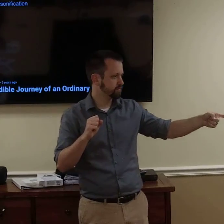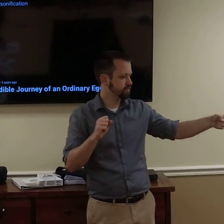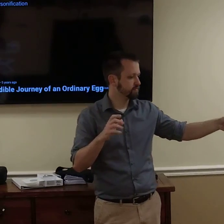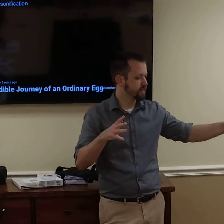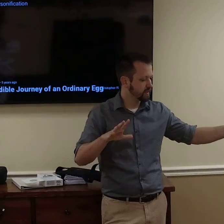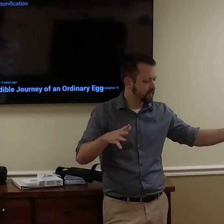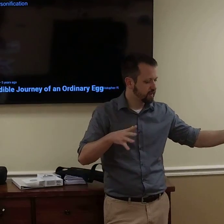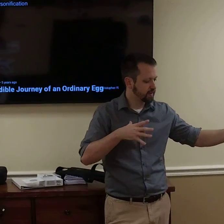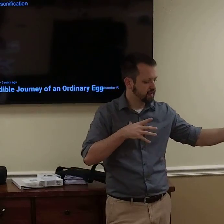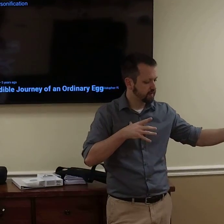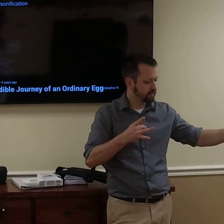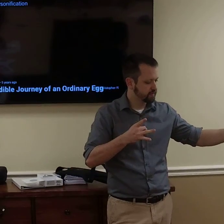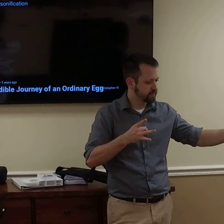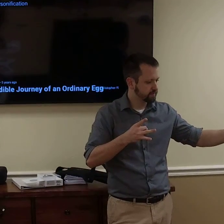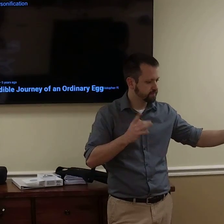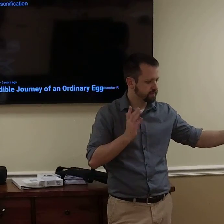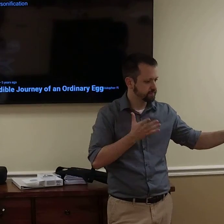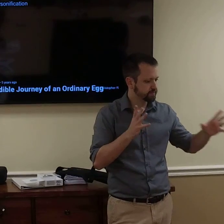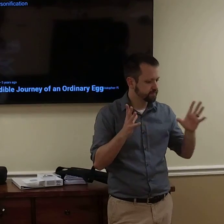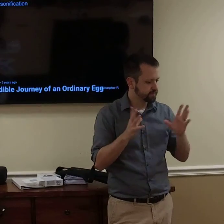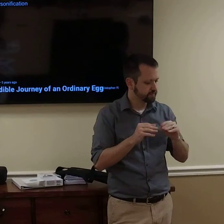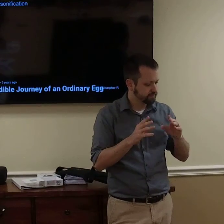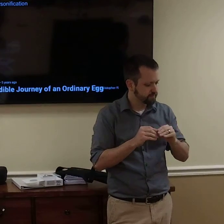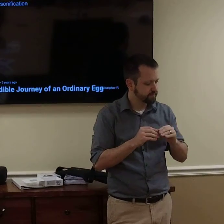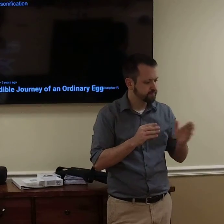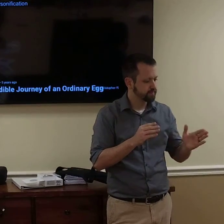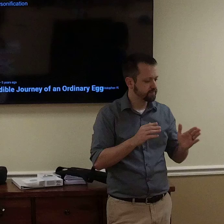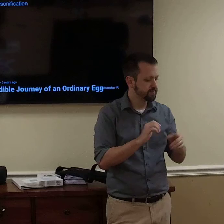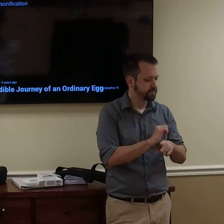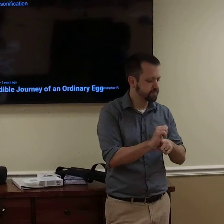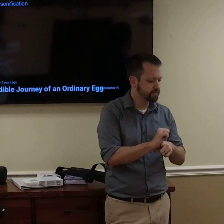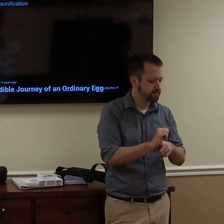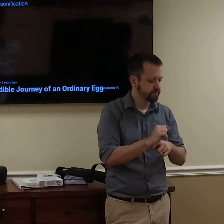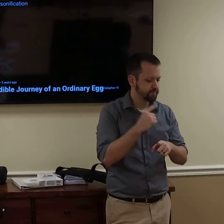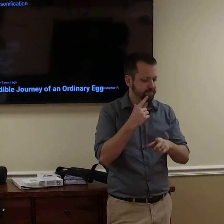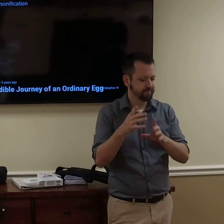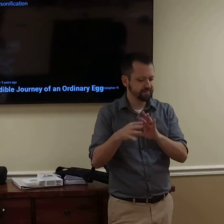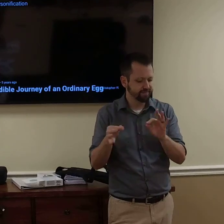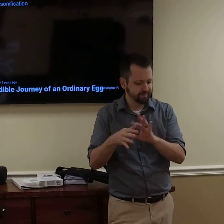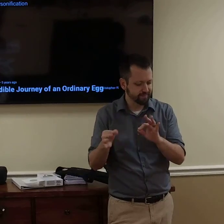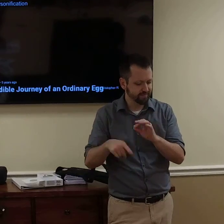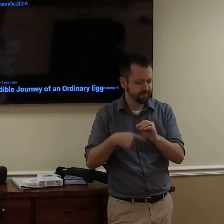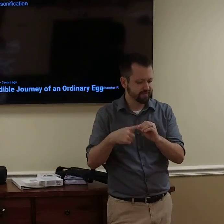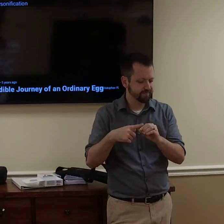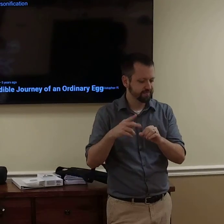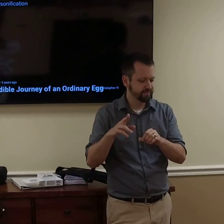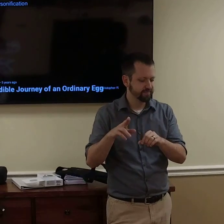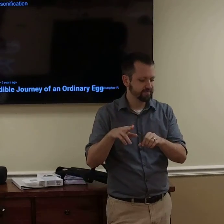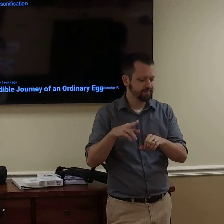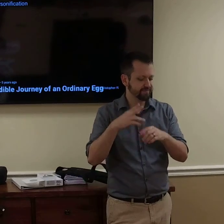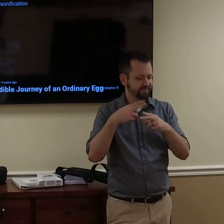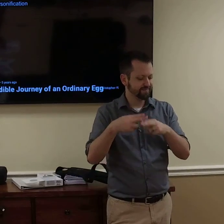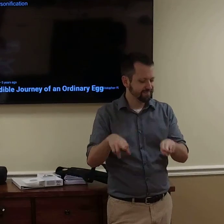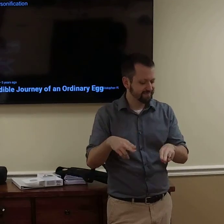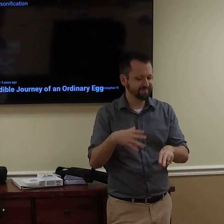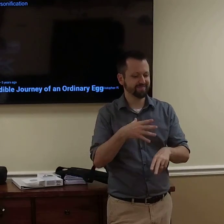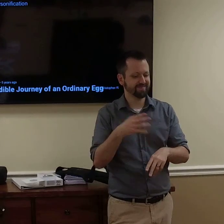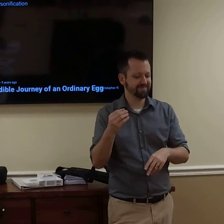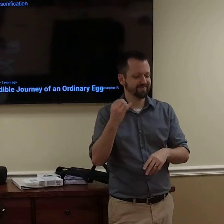like how our meetings always go from, let's practice, to you telling stories about a ordinary egg, and all of a sudden I'm imagining the egg being